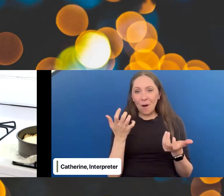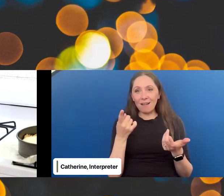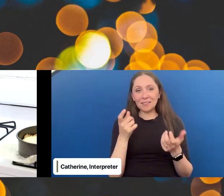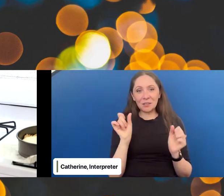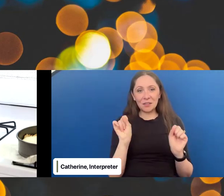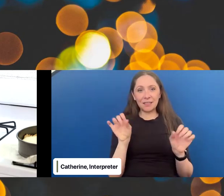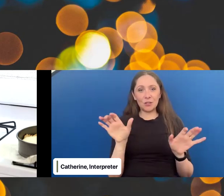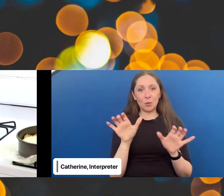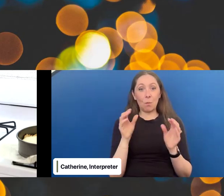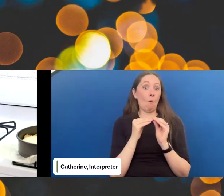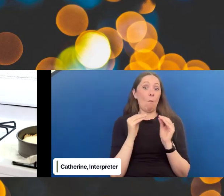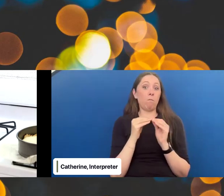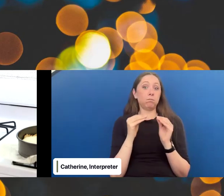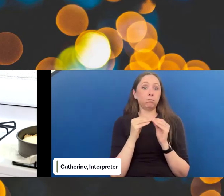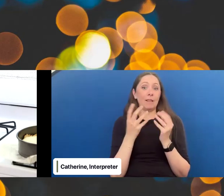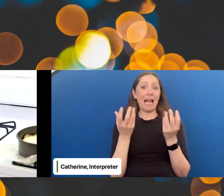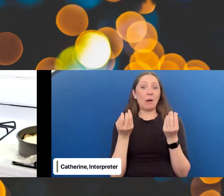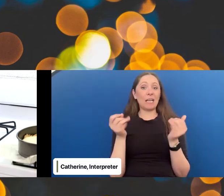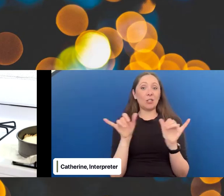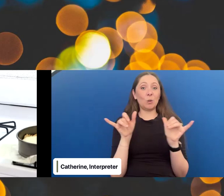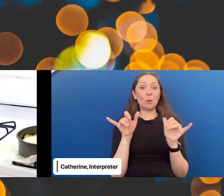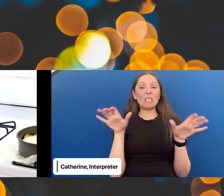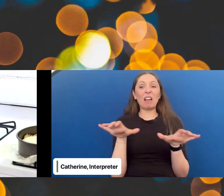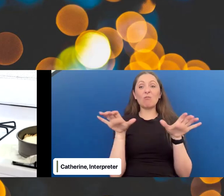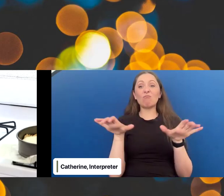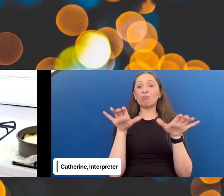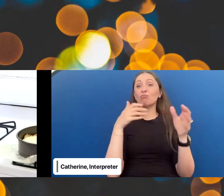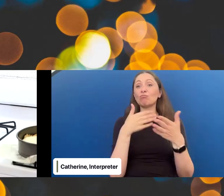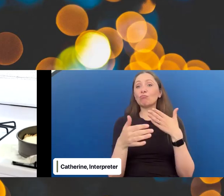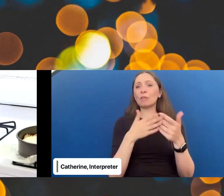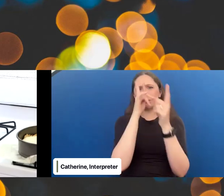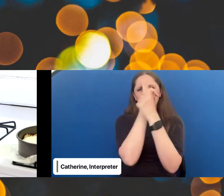do the outside too. However you want. This is yours